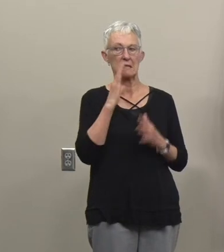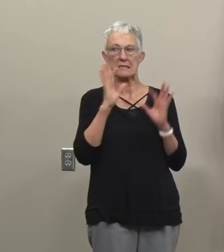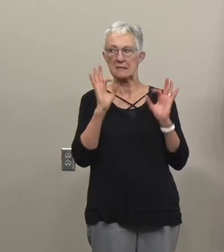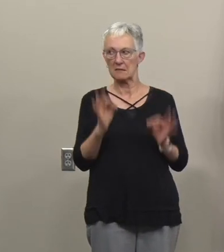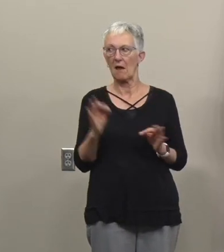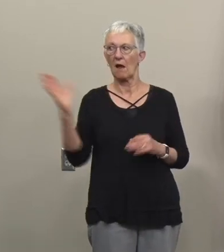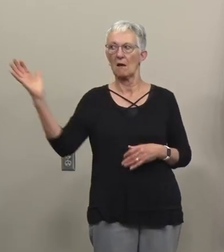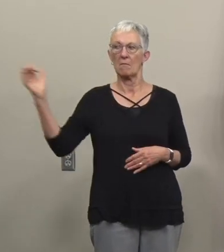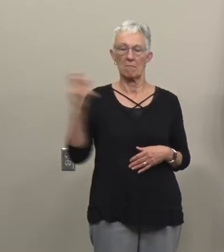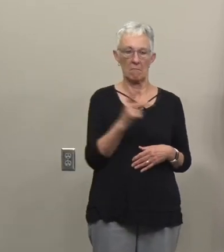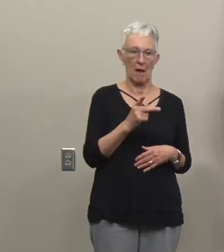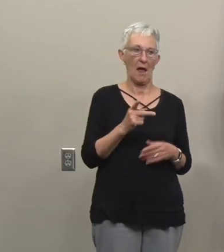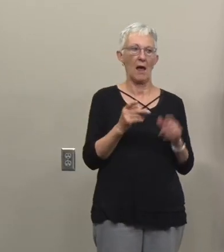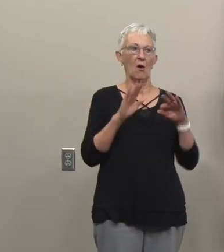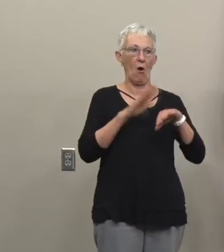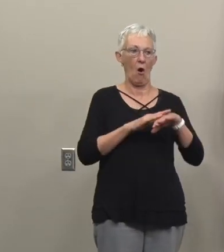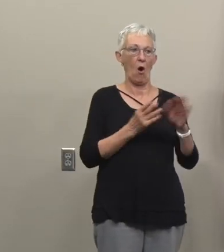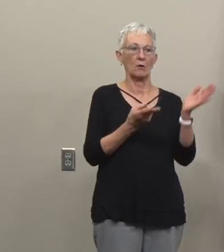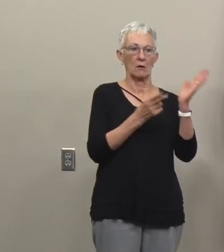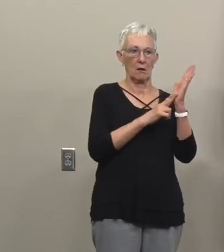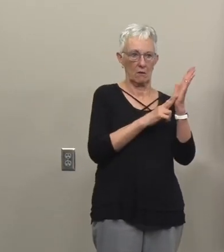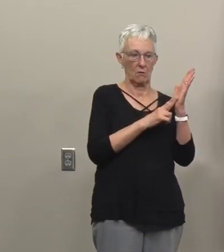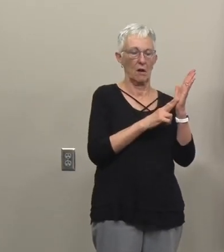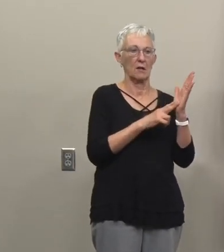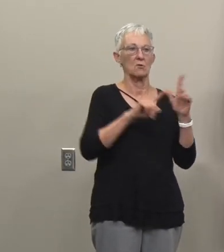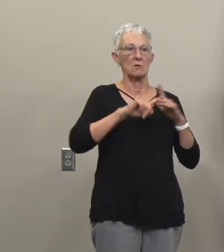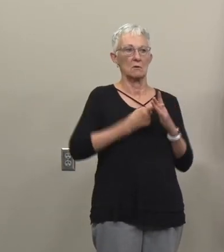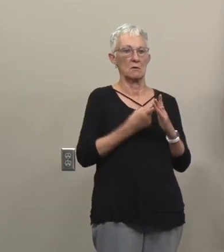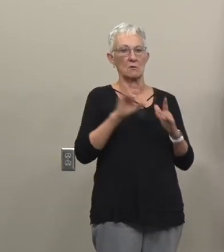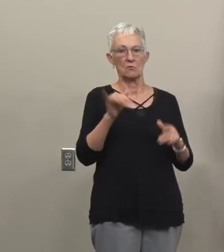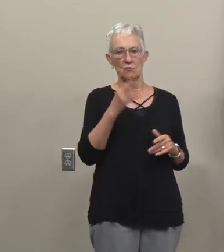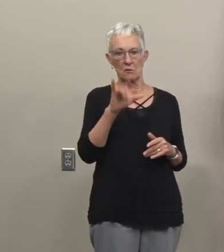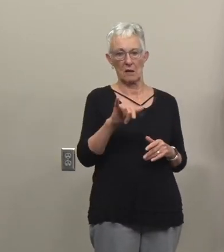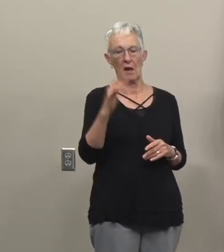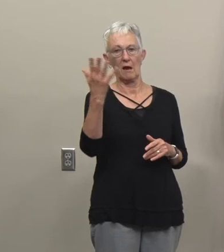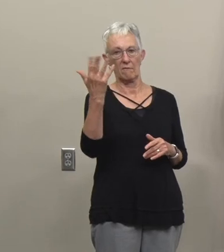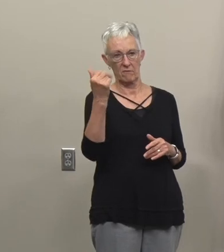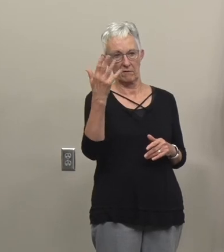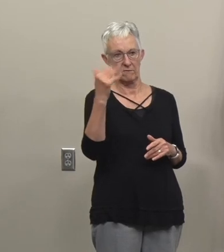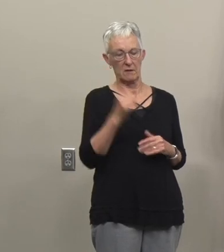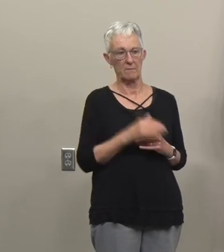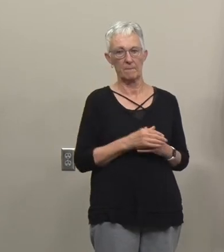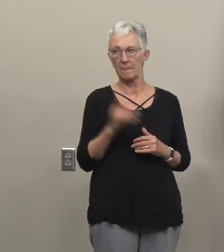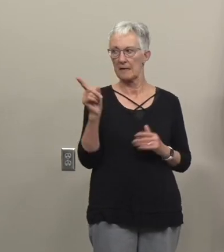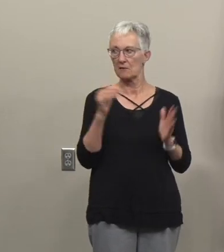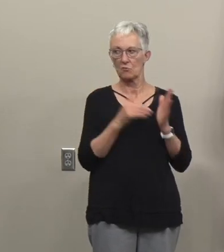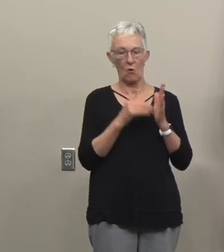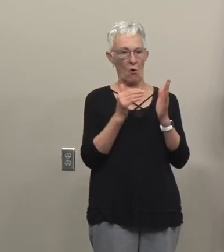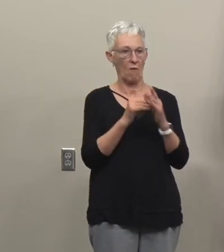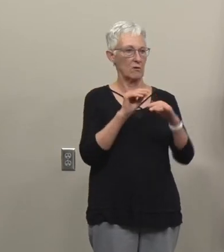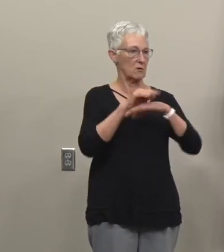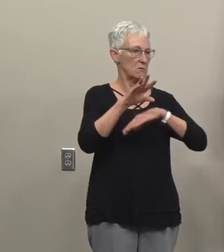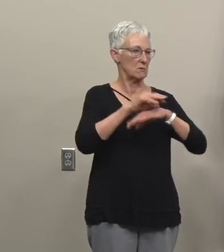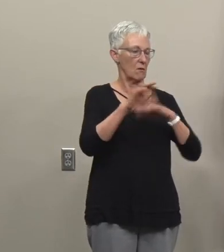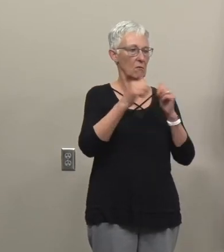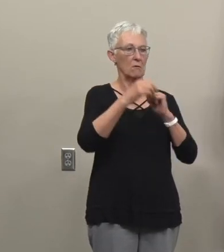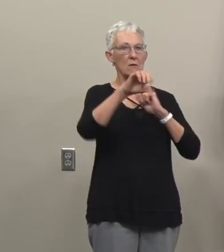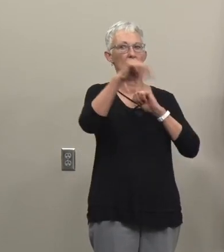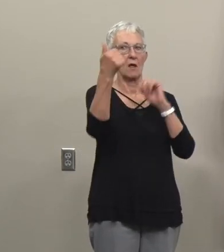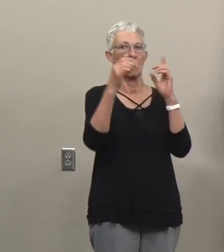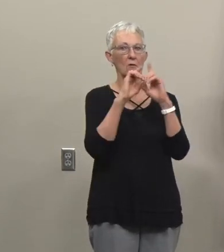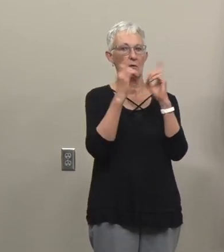to serve as our interim chief beginning July 15th. Mike is a highly sought-after consultant for departments across the nation. In